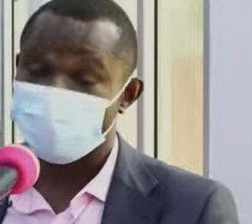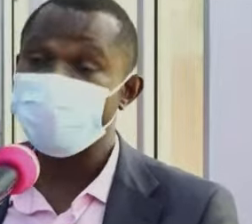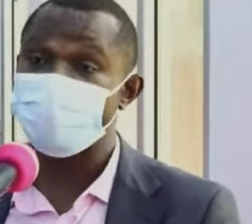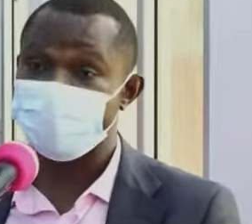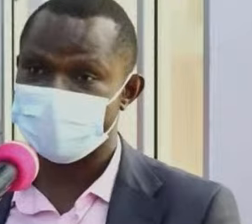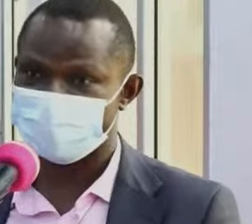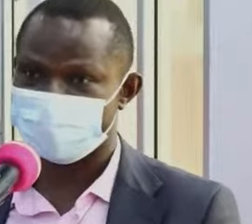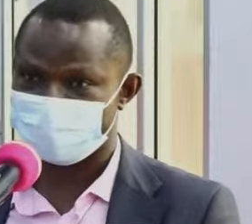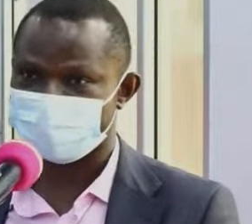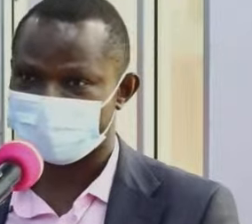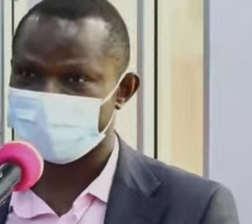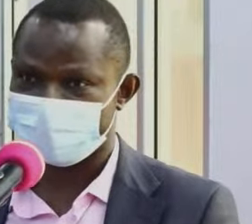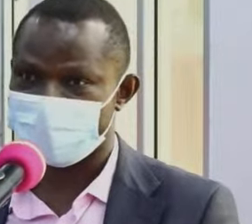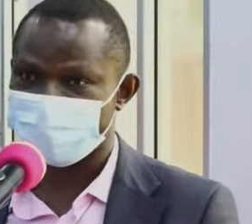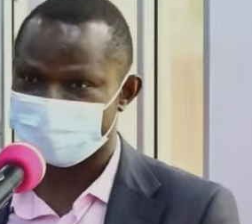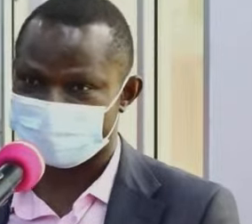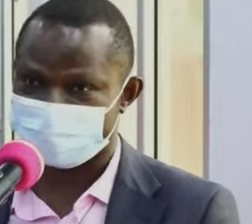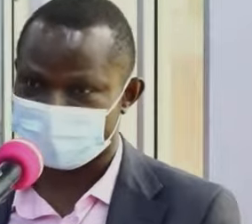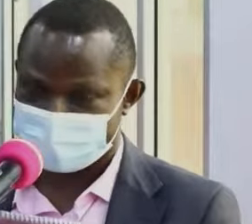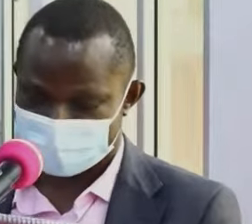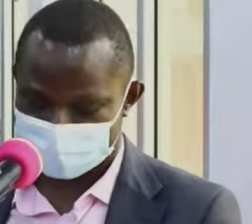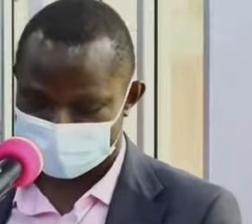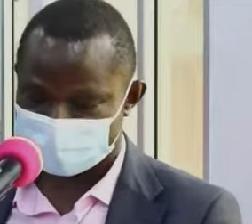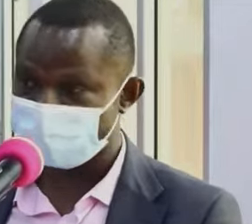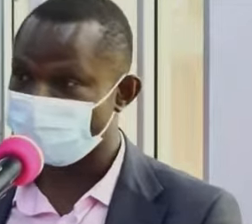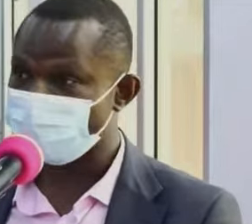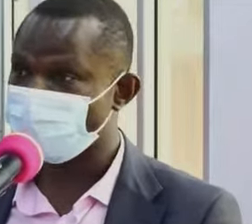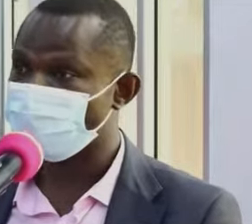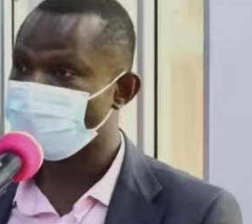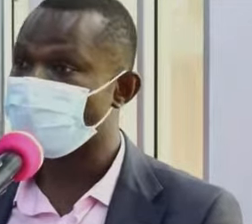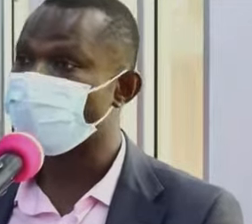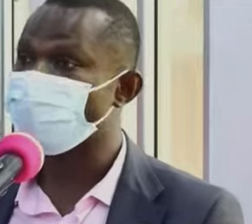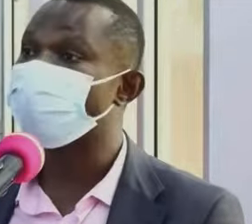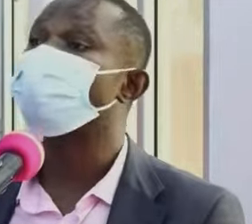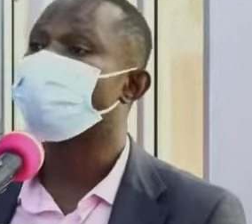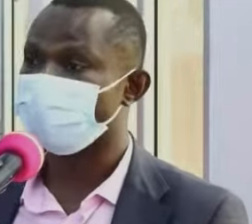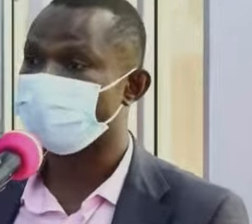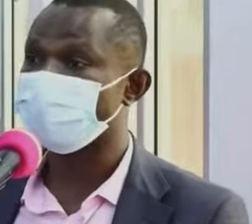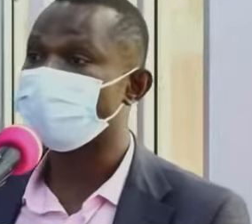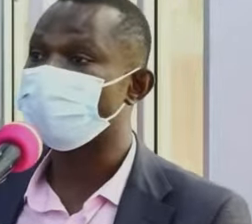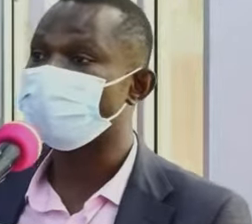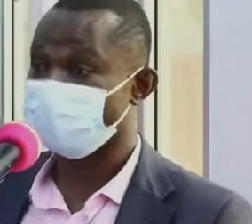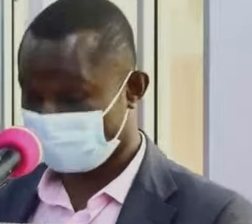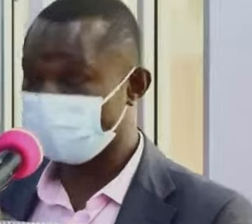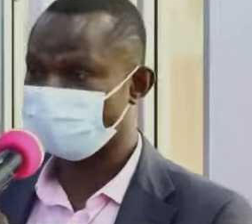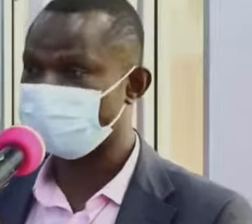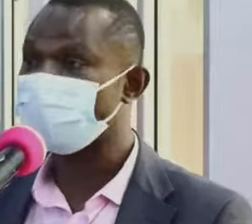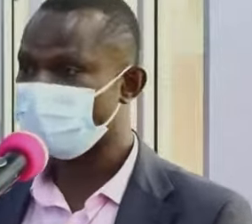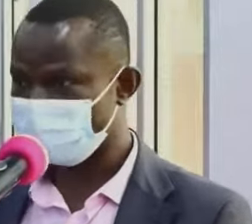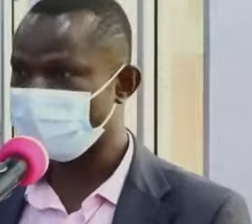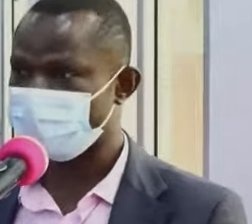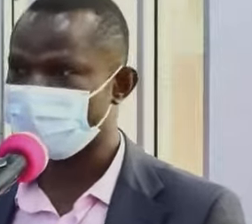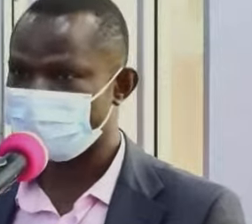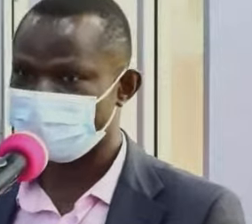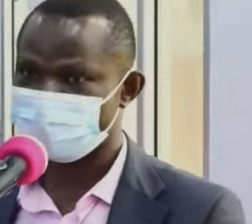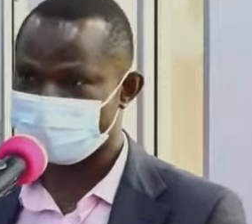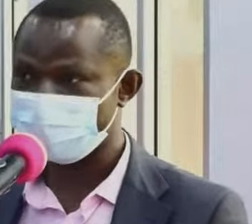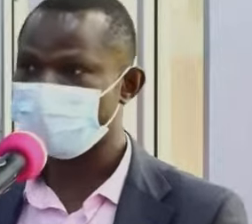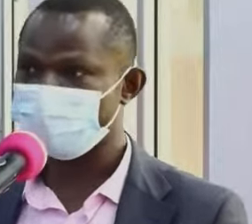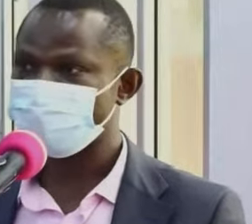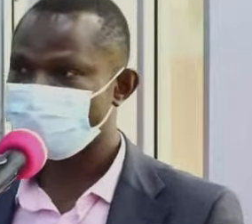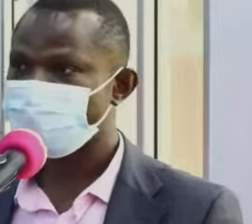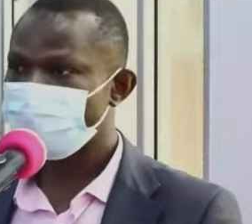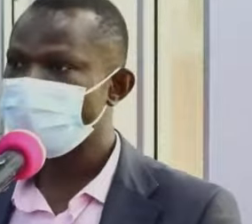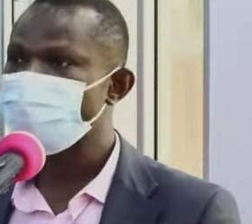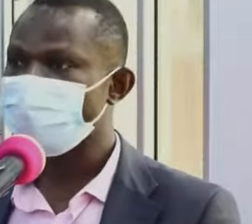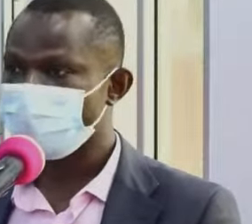again? $50 million every year. But the question is, how are you dealing with illegal fishing? Okay. Yes, yes. So the question